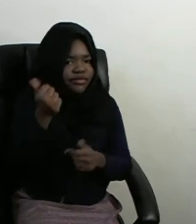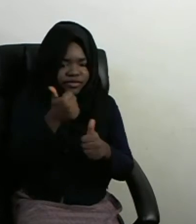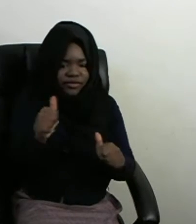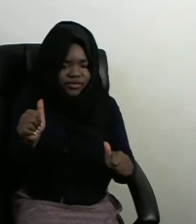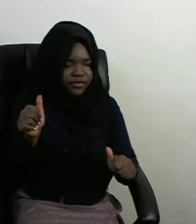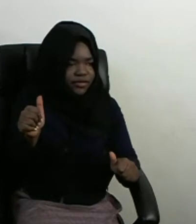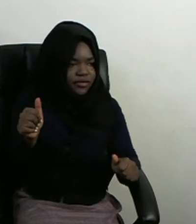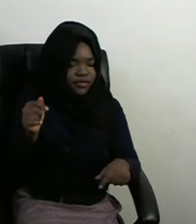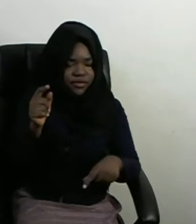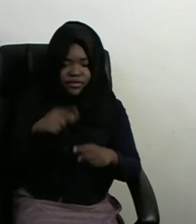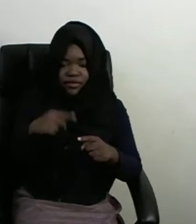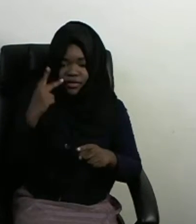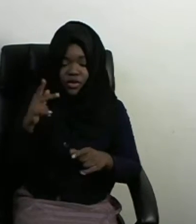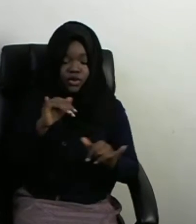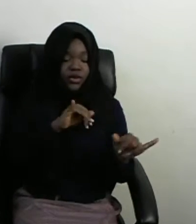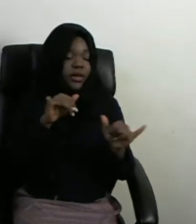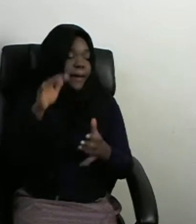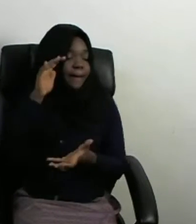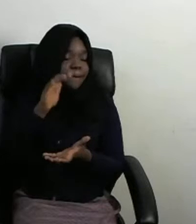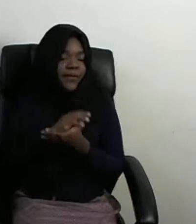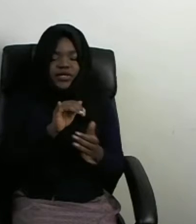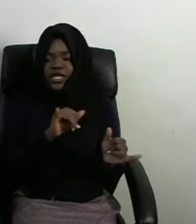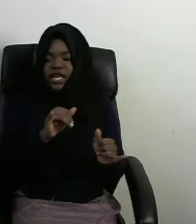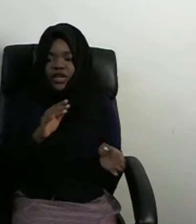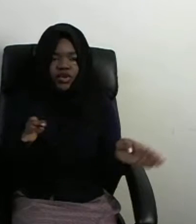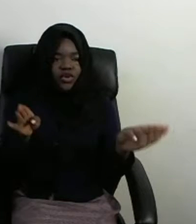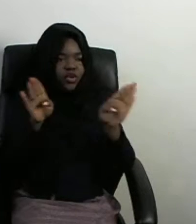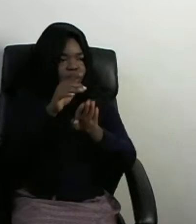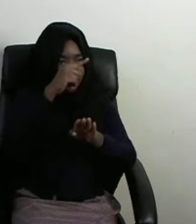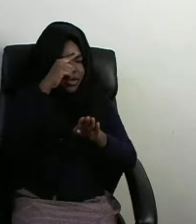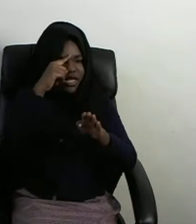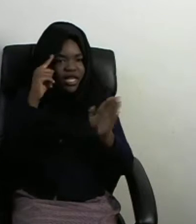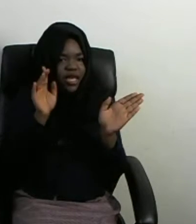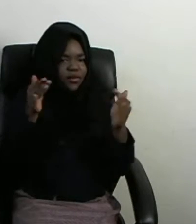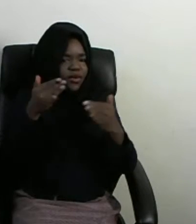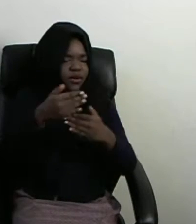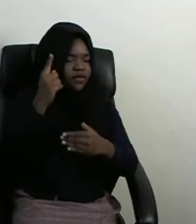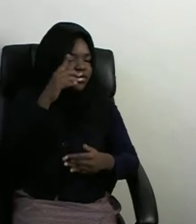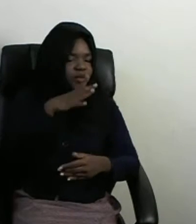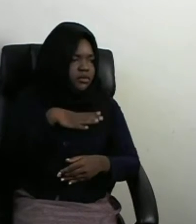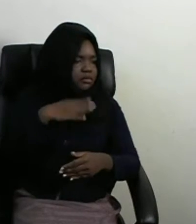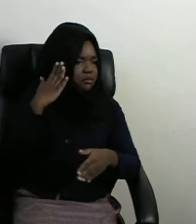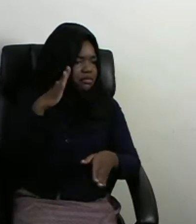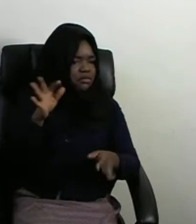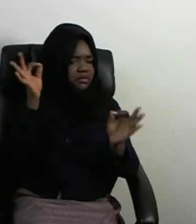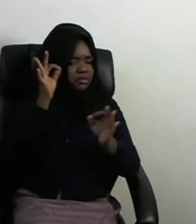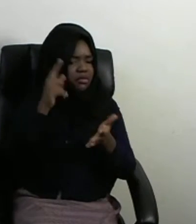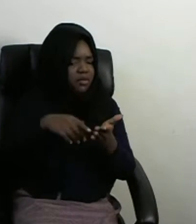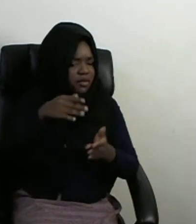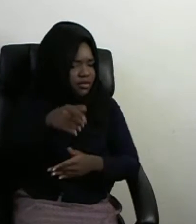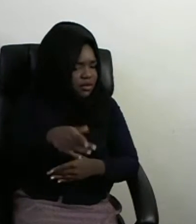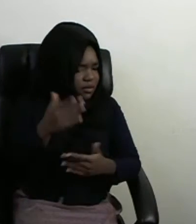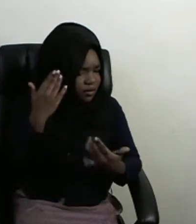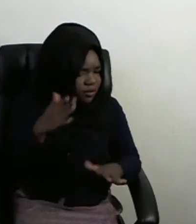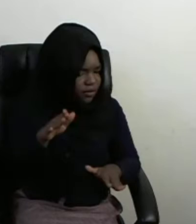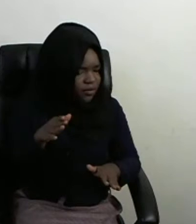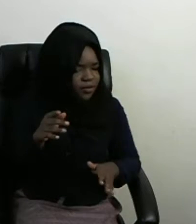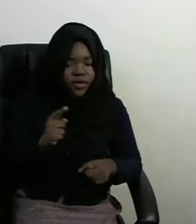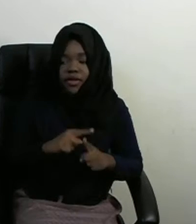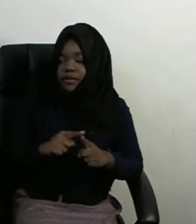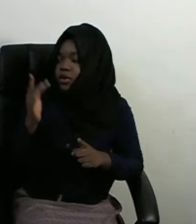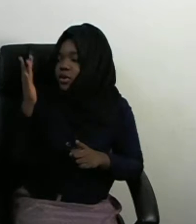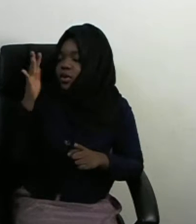anything. So marriage is a closed black box for a woman. And why is the woman